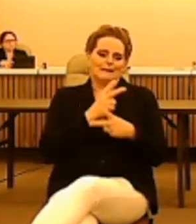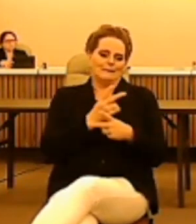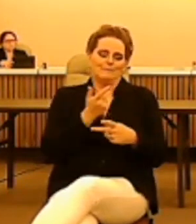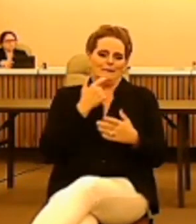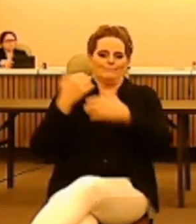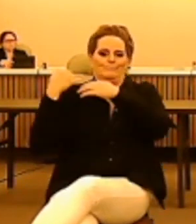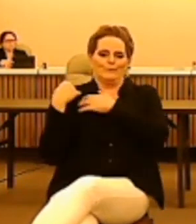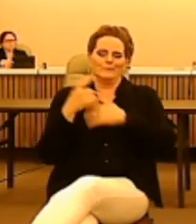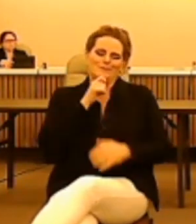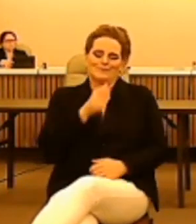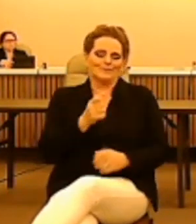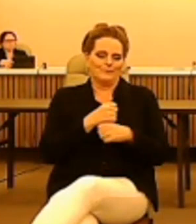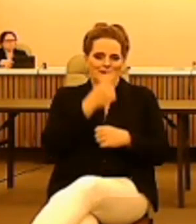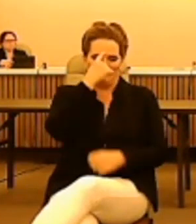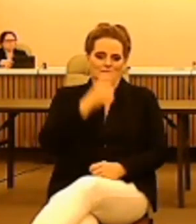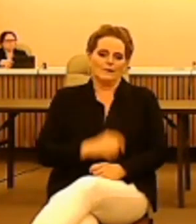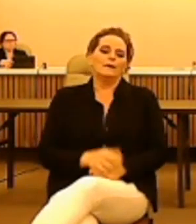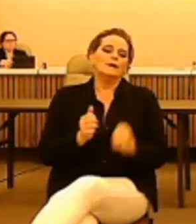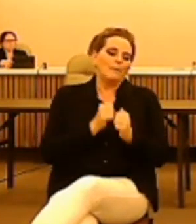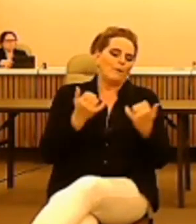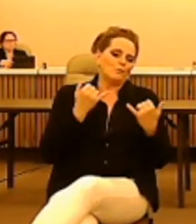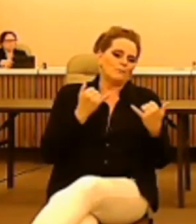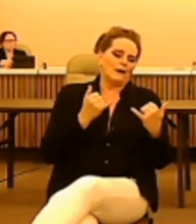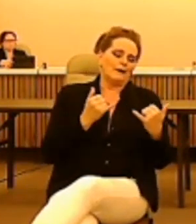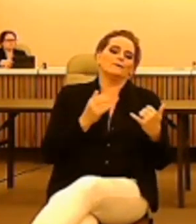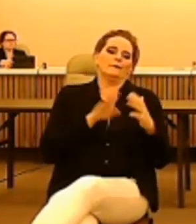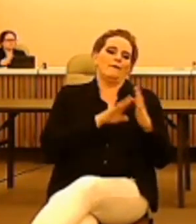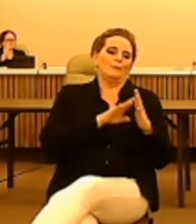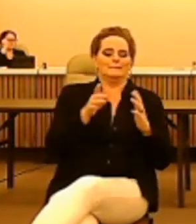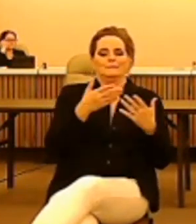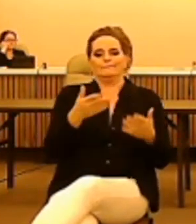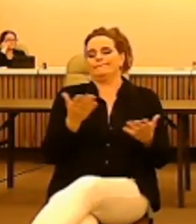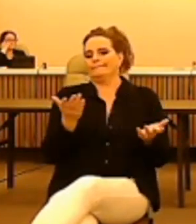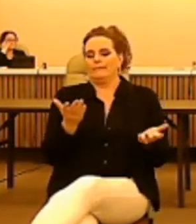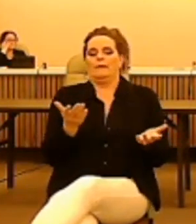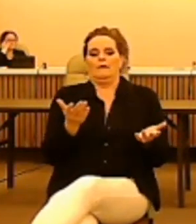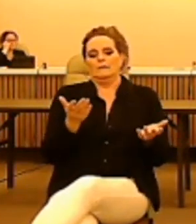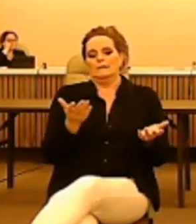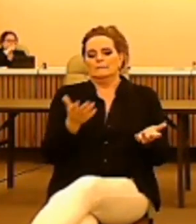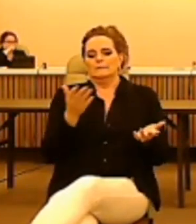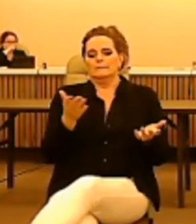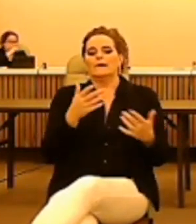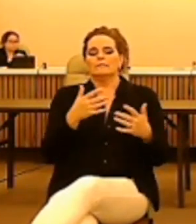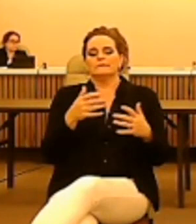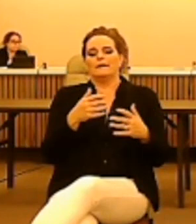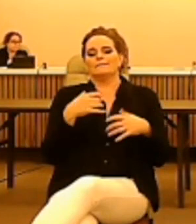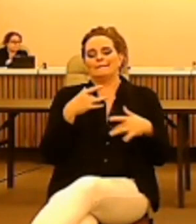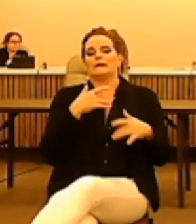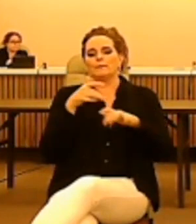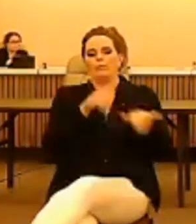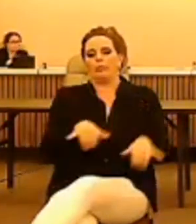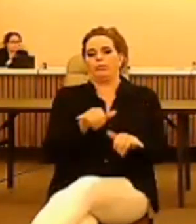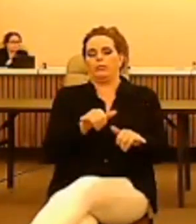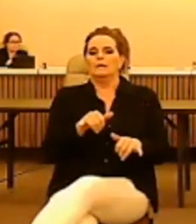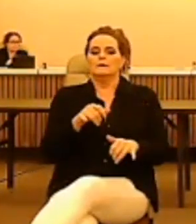just doesn't make any sense. Most modern developments, they're typically, again, fairly consistent in terms of dwelling